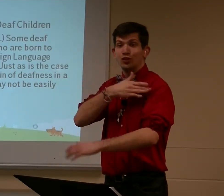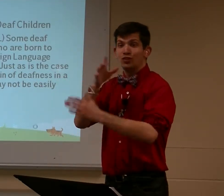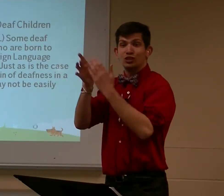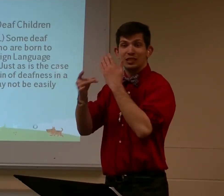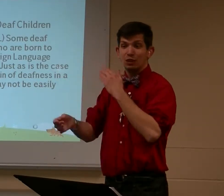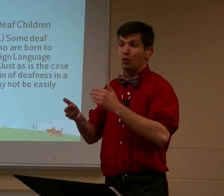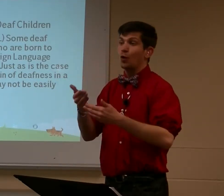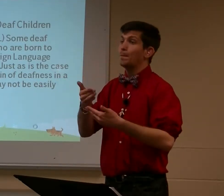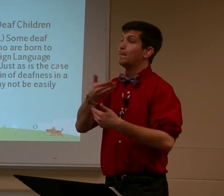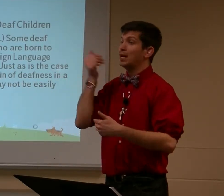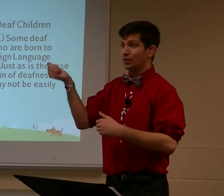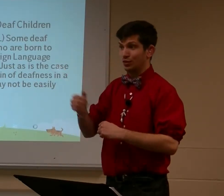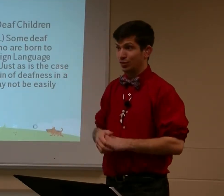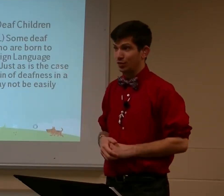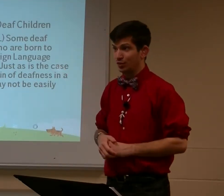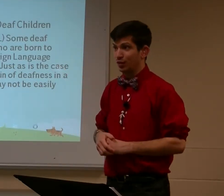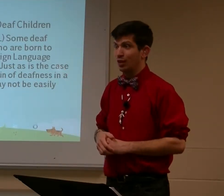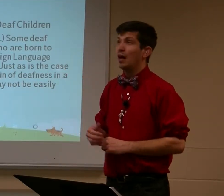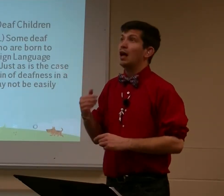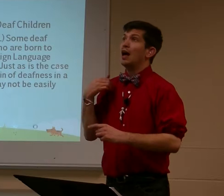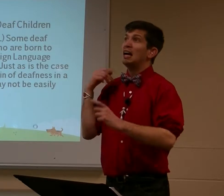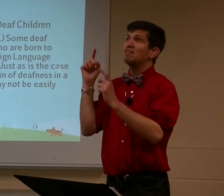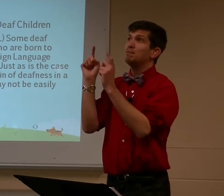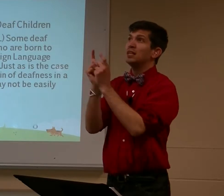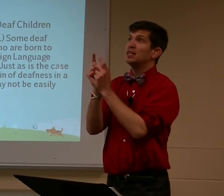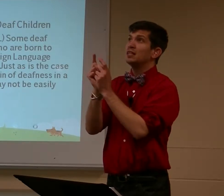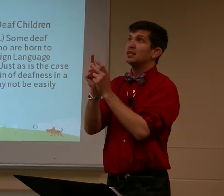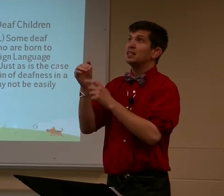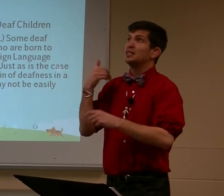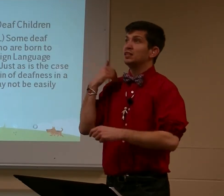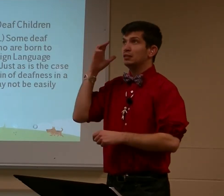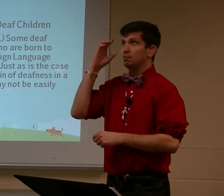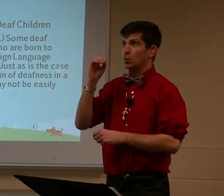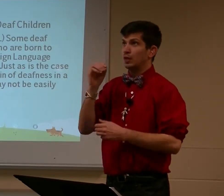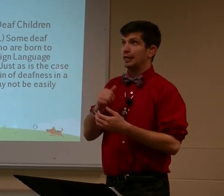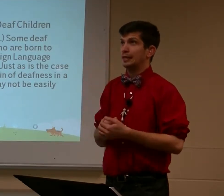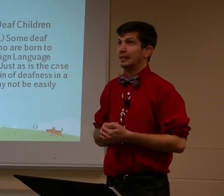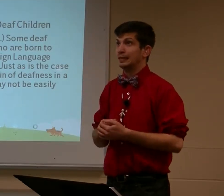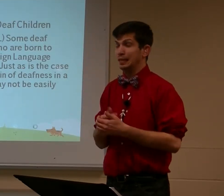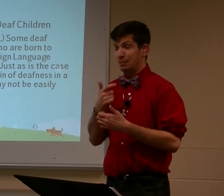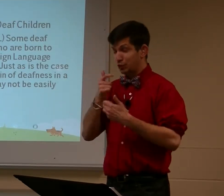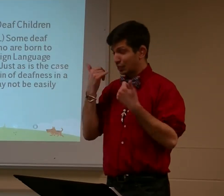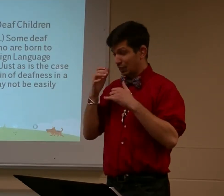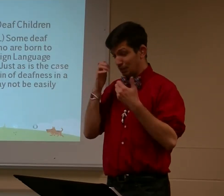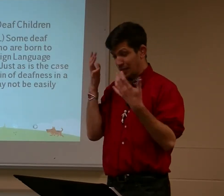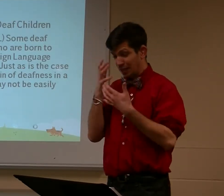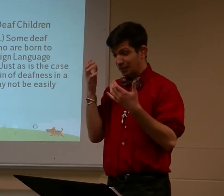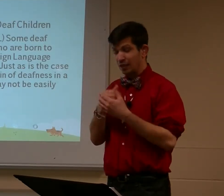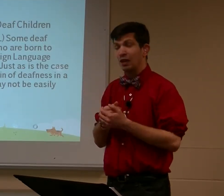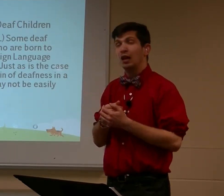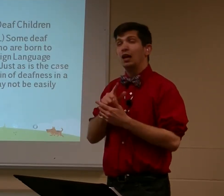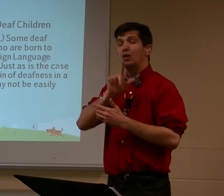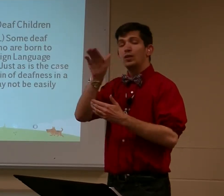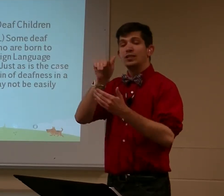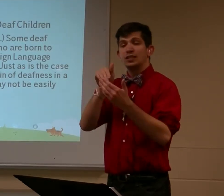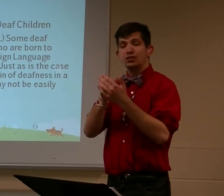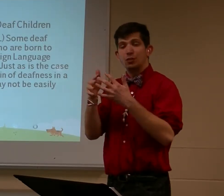their skill better. I've met a young boy, and I'm just still amazed, went to Central